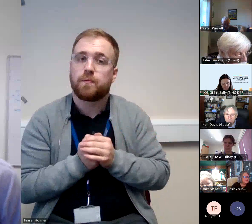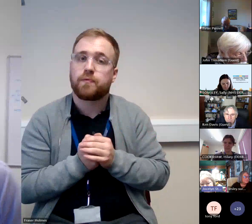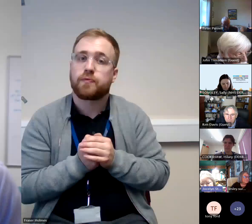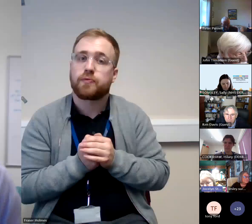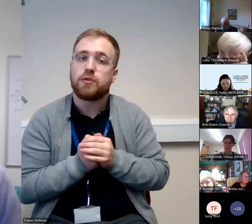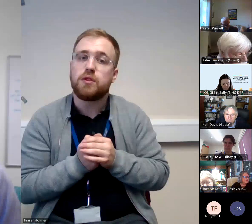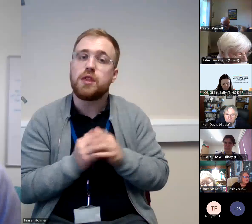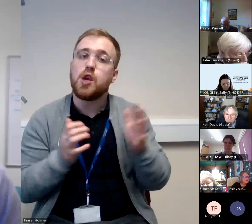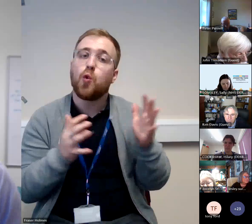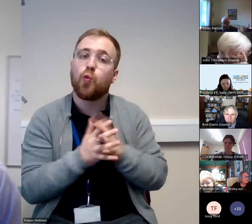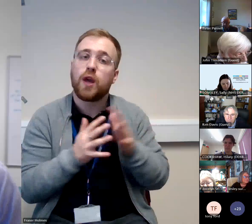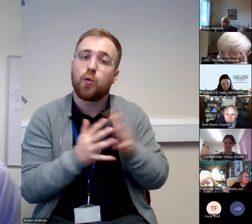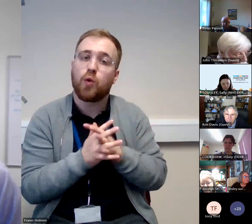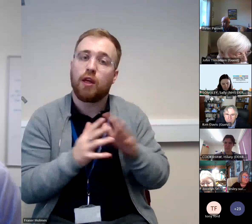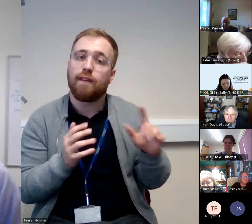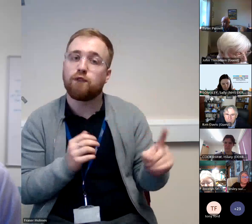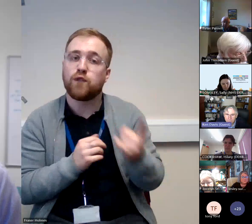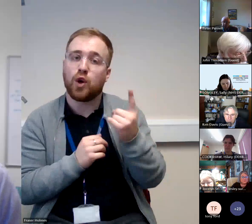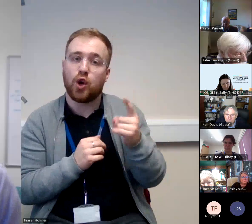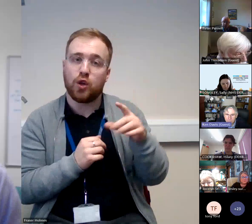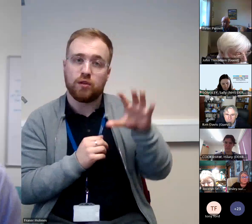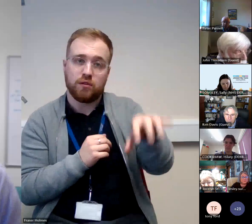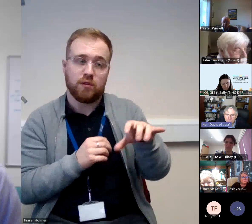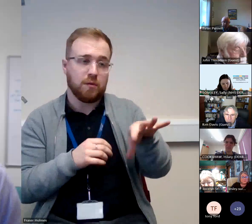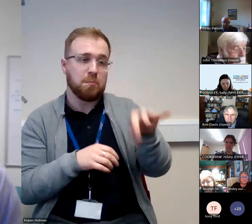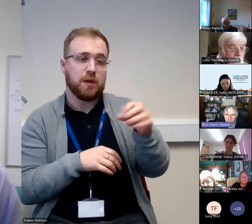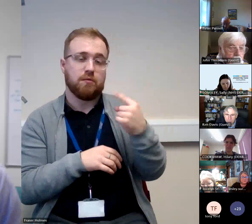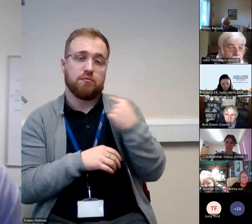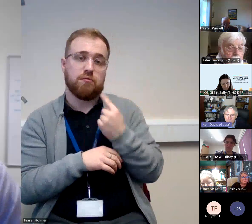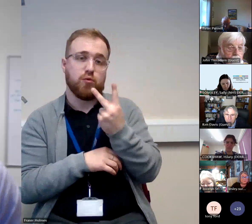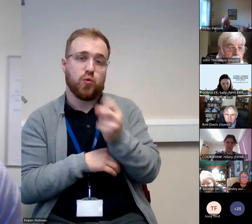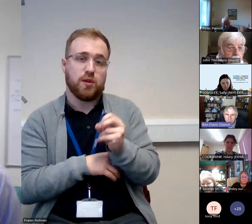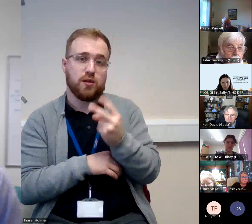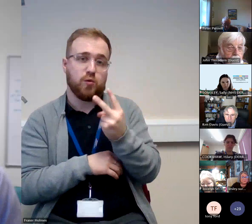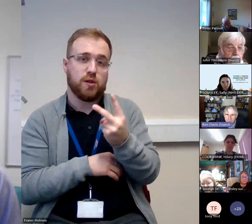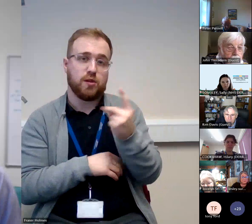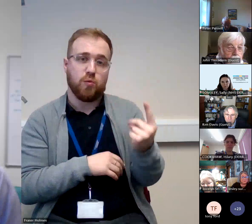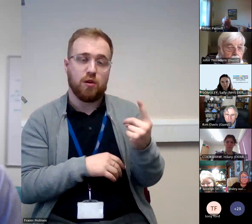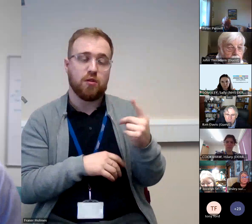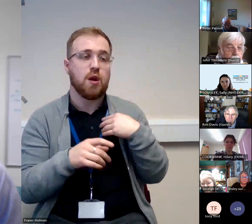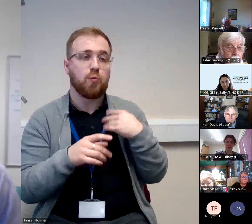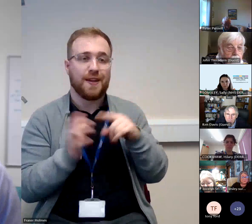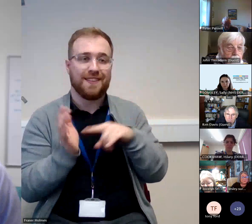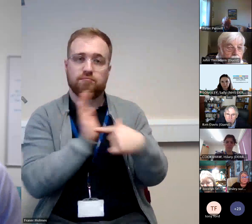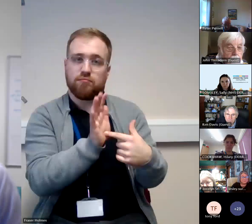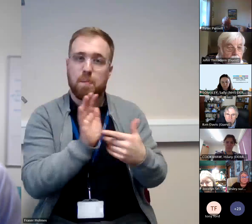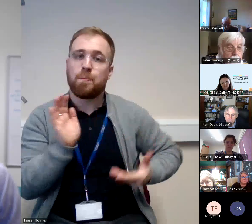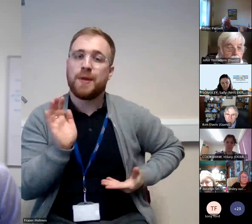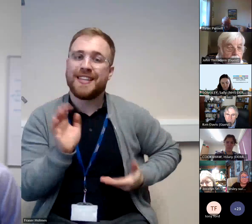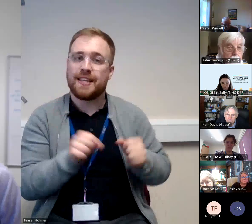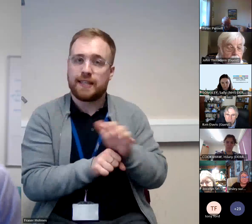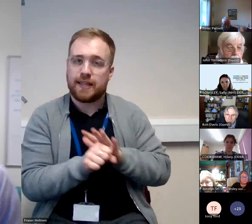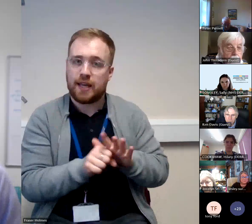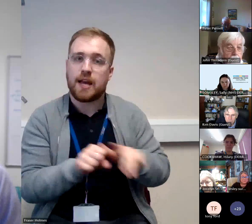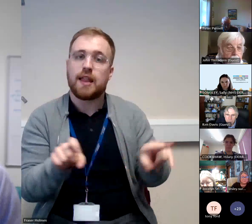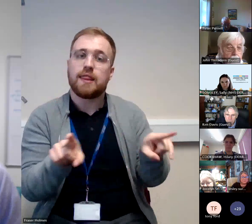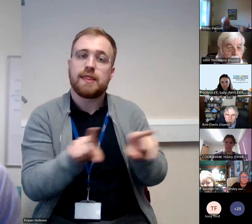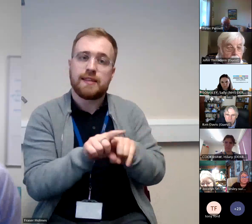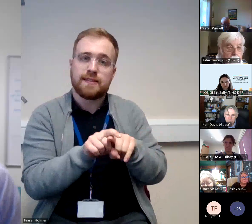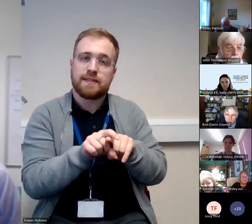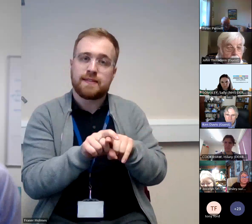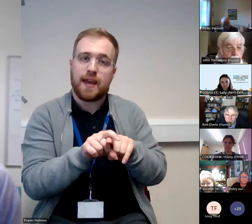the Whitworth was the original site chosen back in 2021, and there was a business case developed, and the same mobiles.